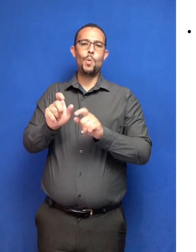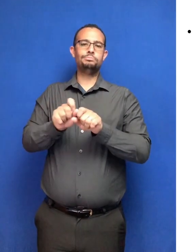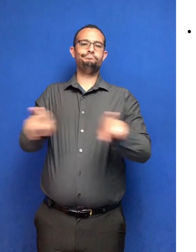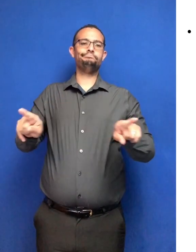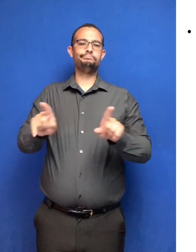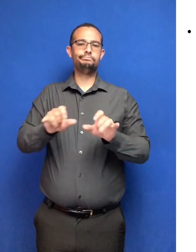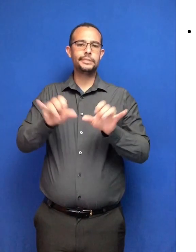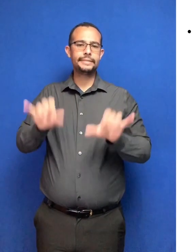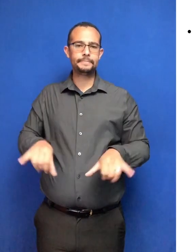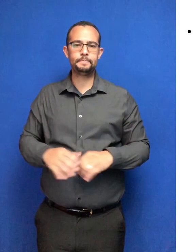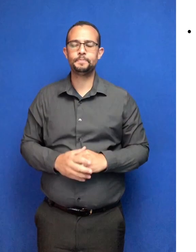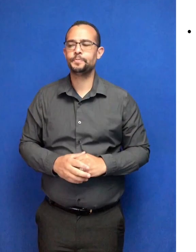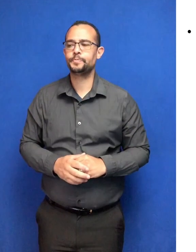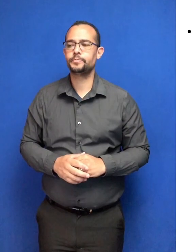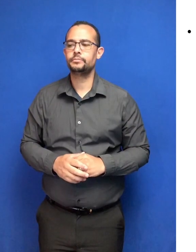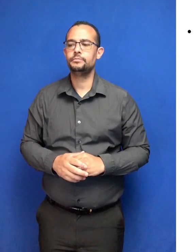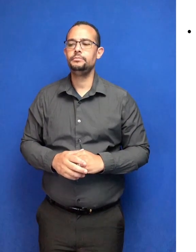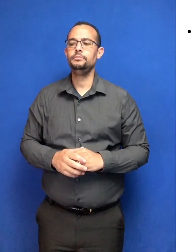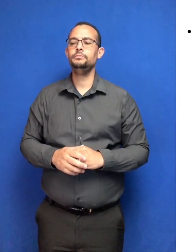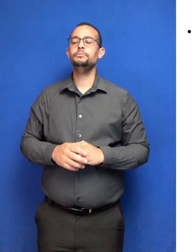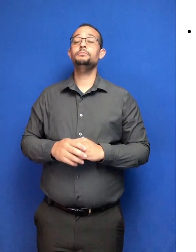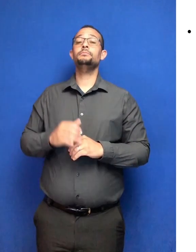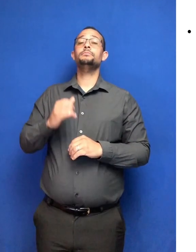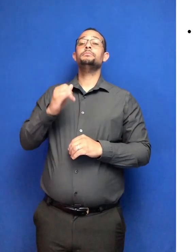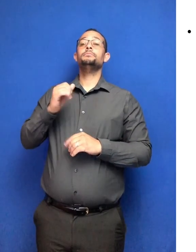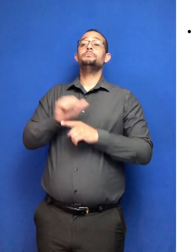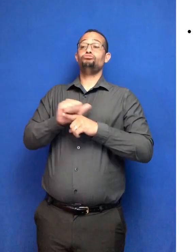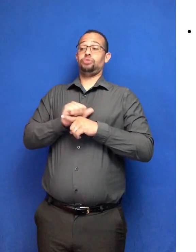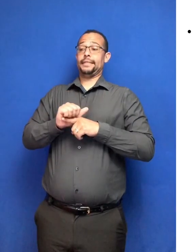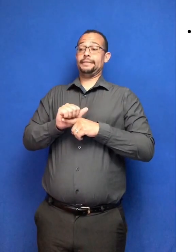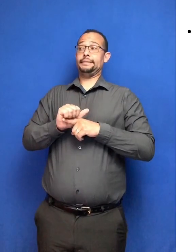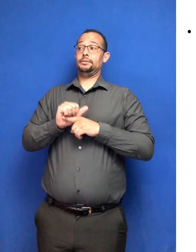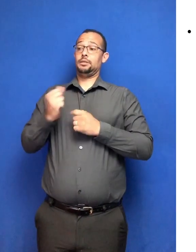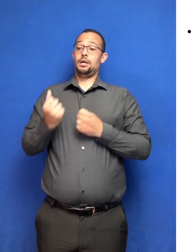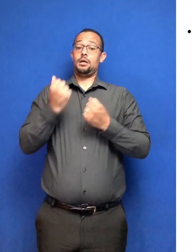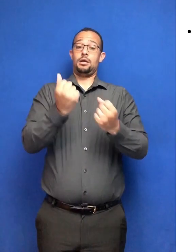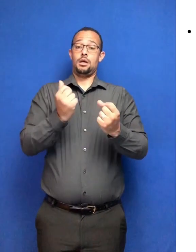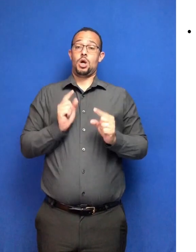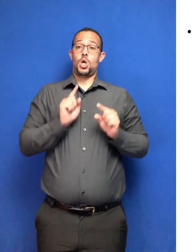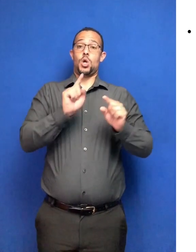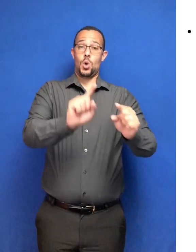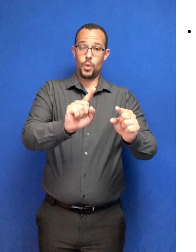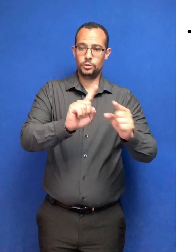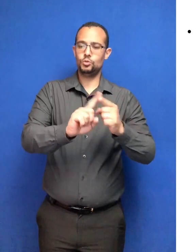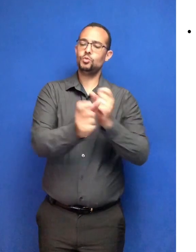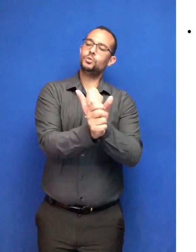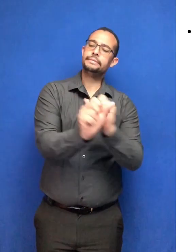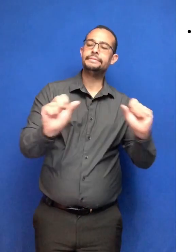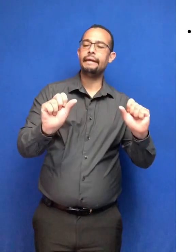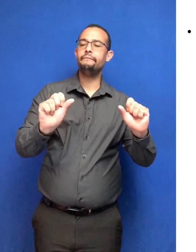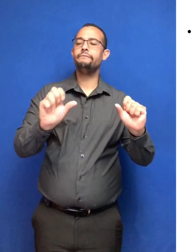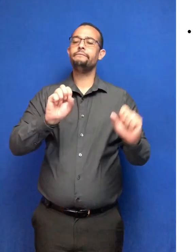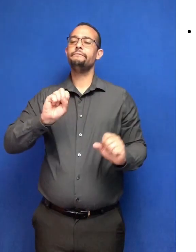Practice going to a safe shelter for high winds. It's important to know where your shelters are.